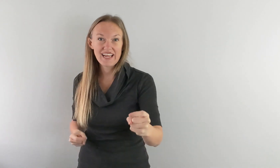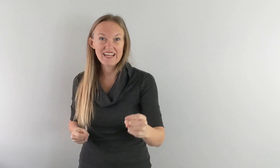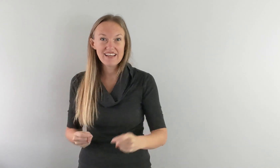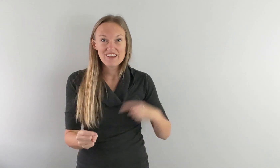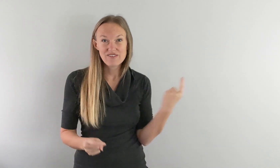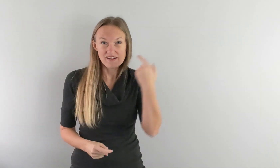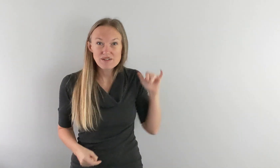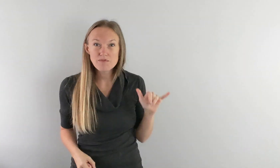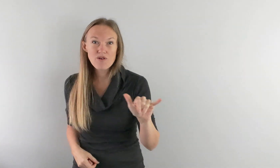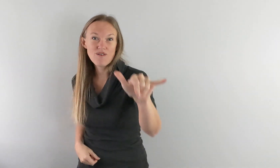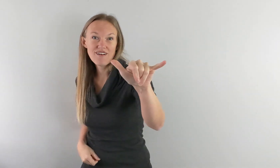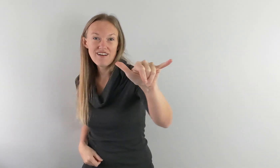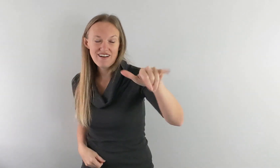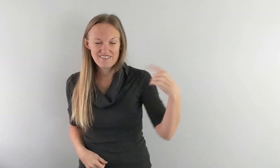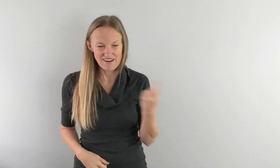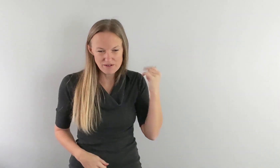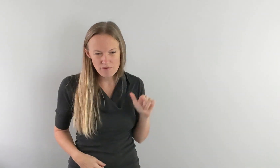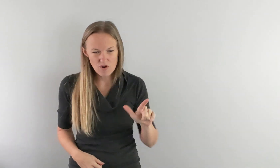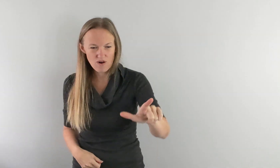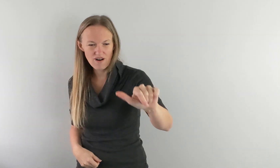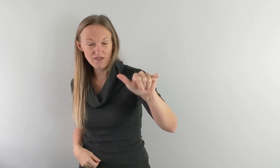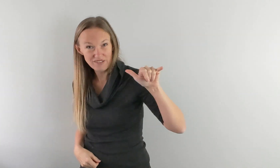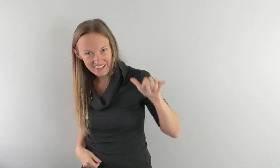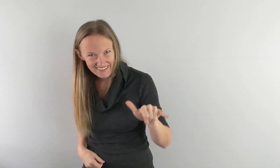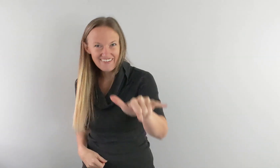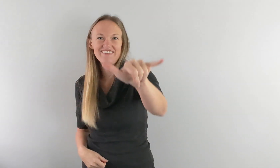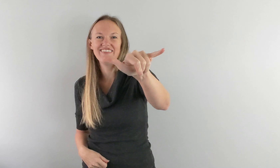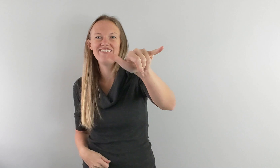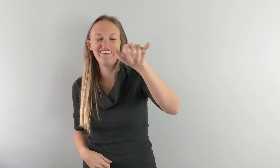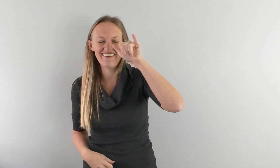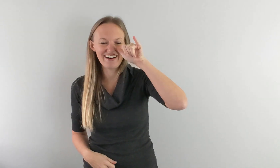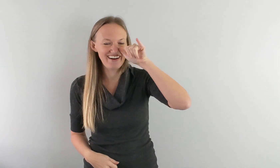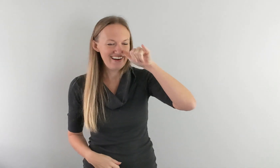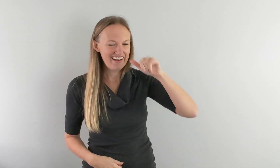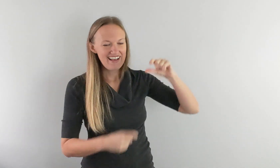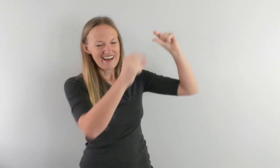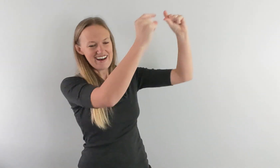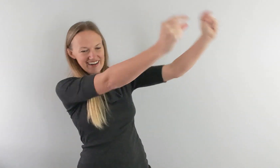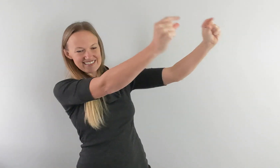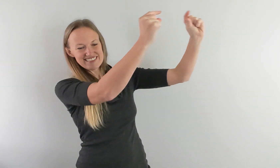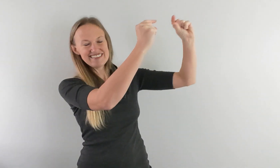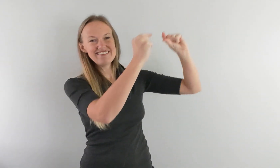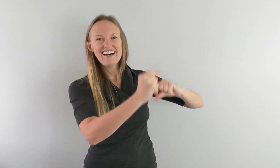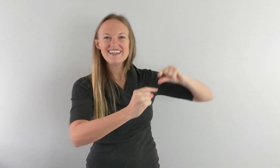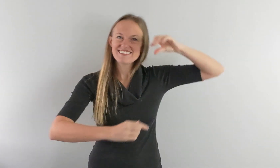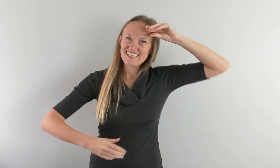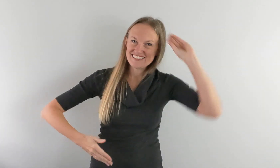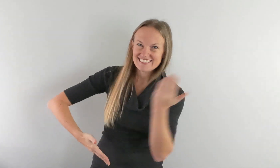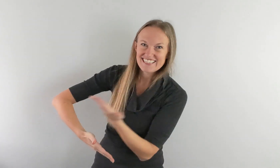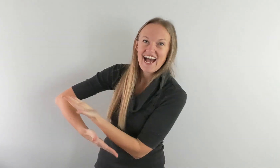reign forevermore, forevermore. Ooh, forevermore. Unto us a